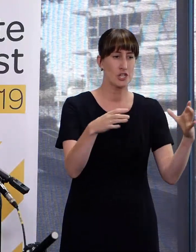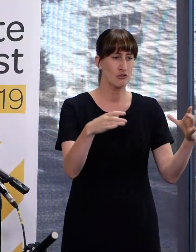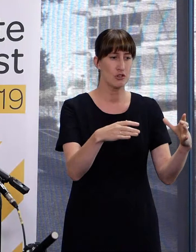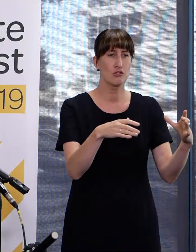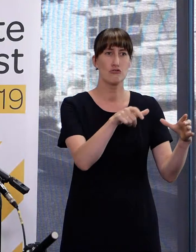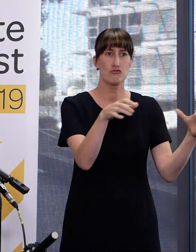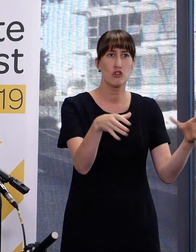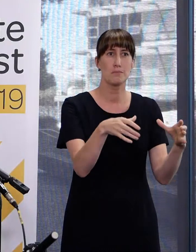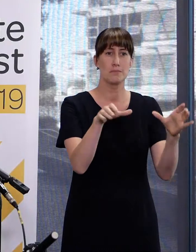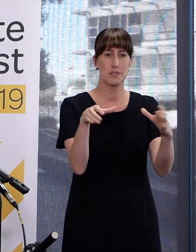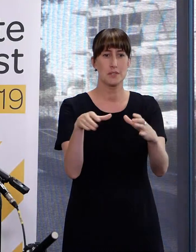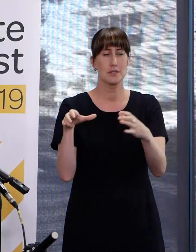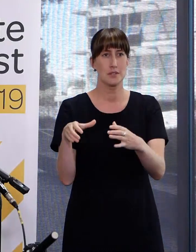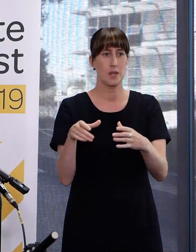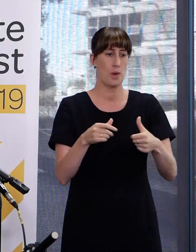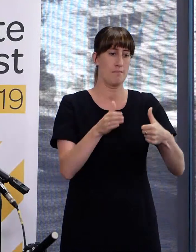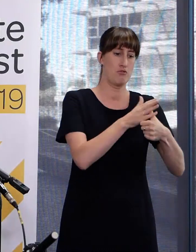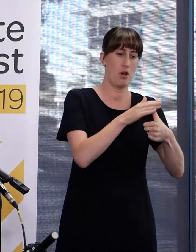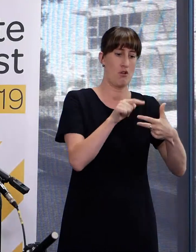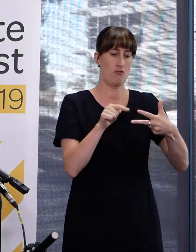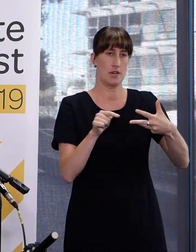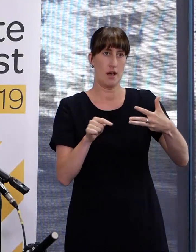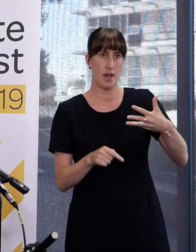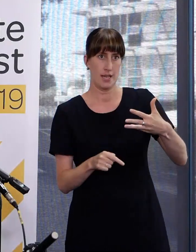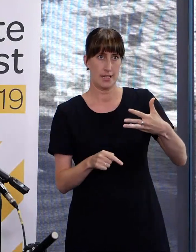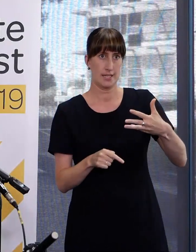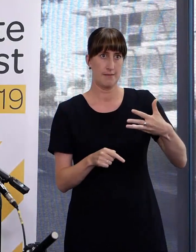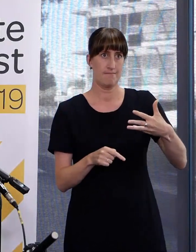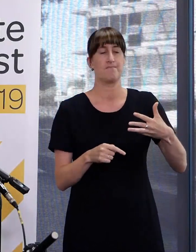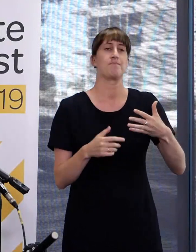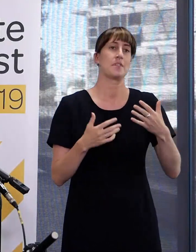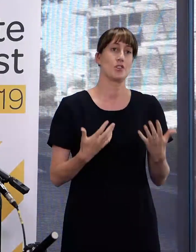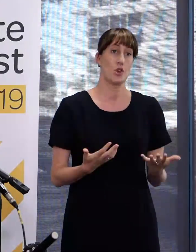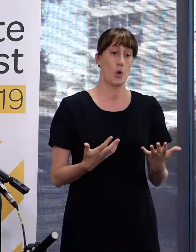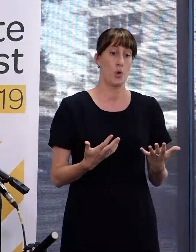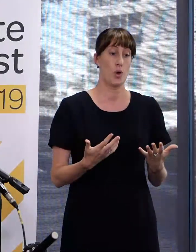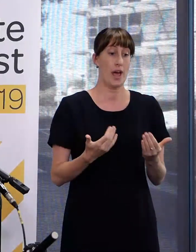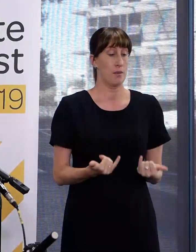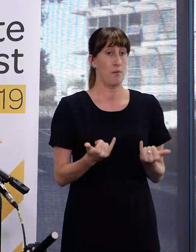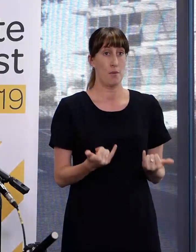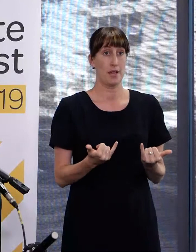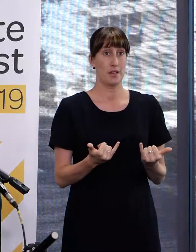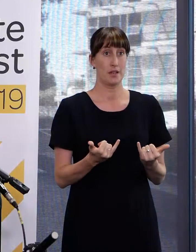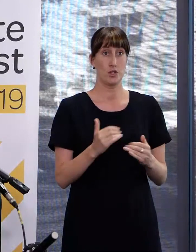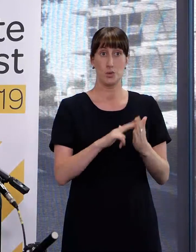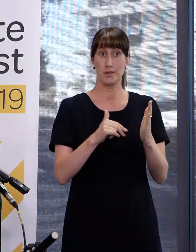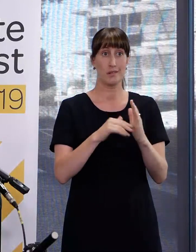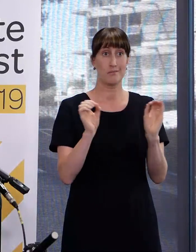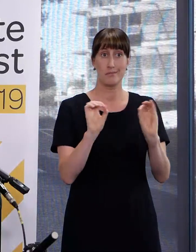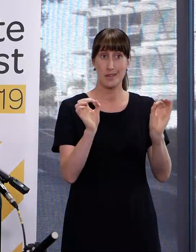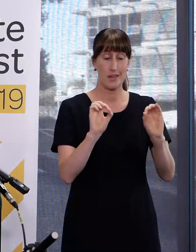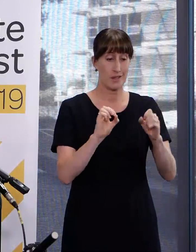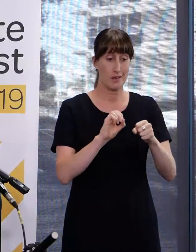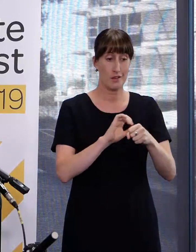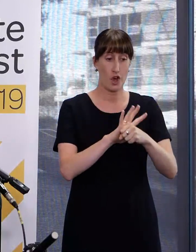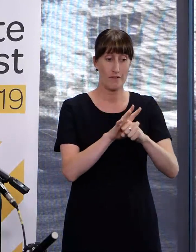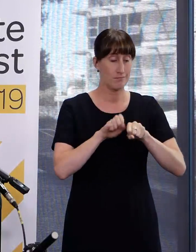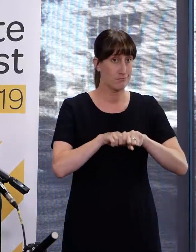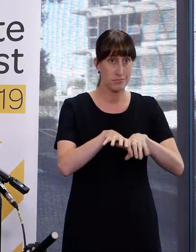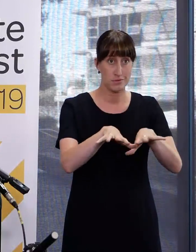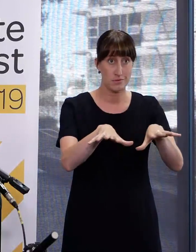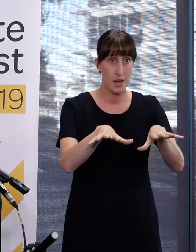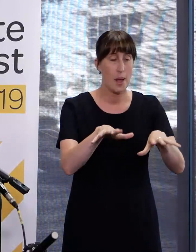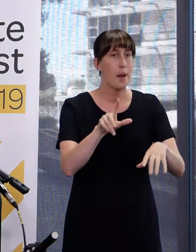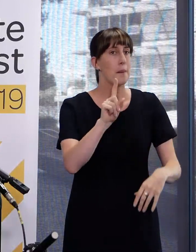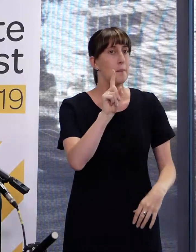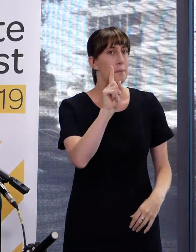the vaccine or vaccines in. At the moment, we're in a scenario with no community transmission, but we could be in a scenario where there is some, or